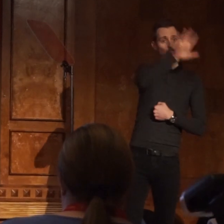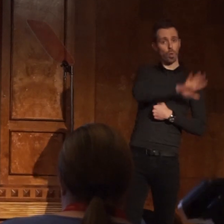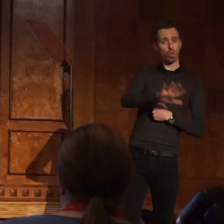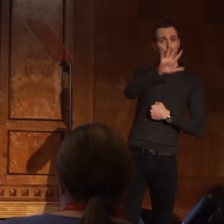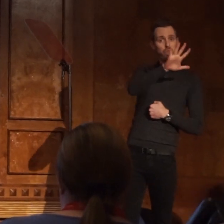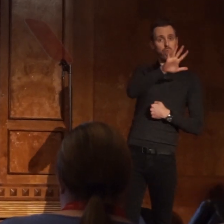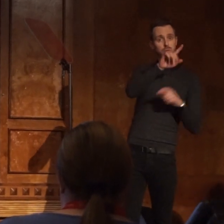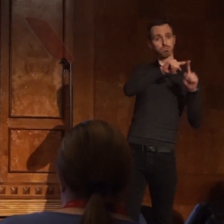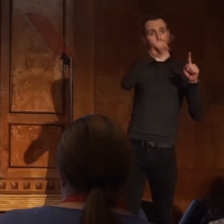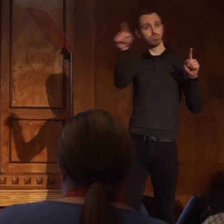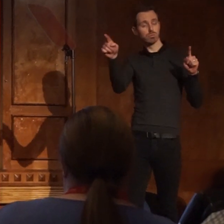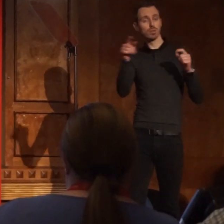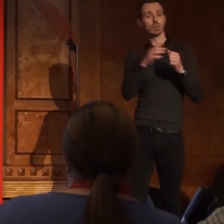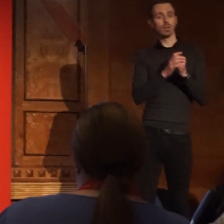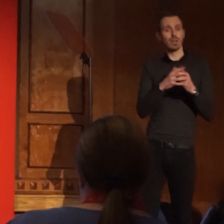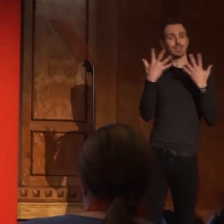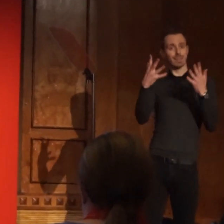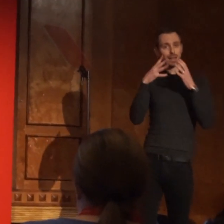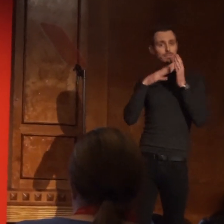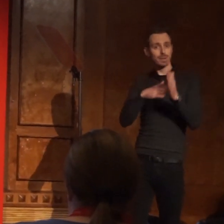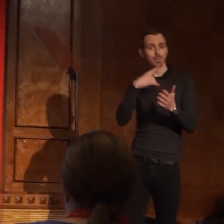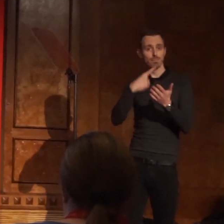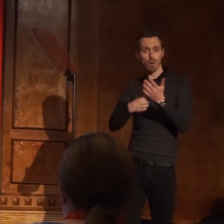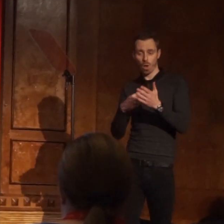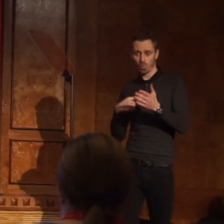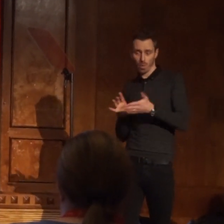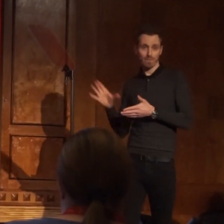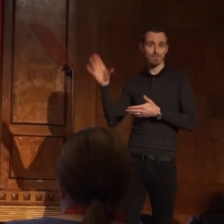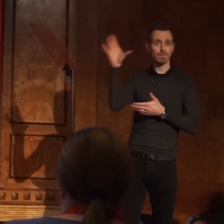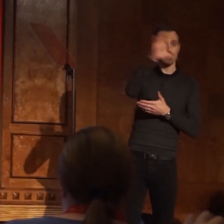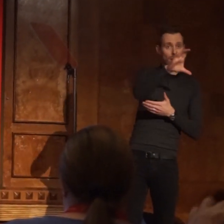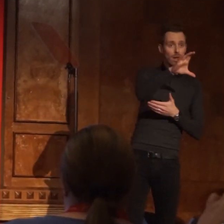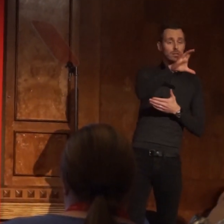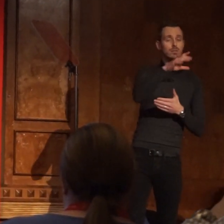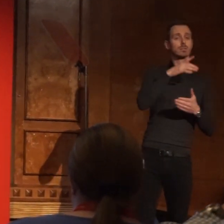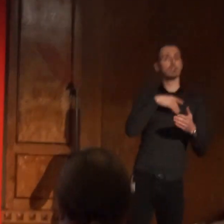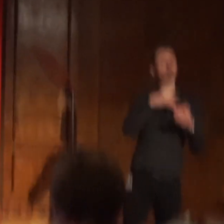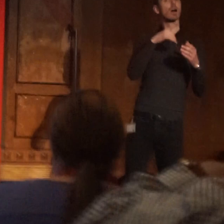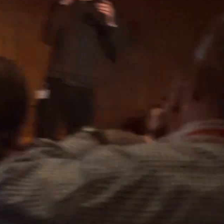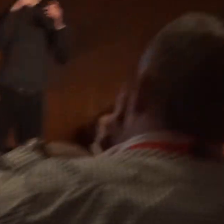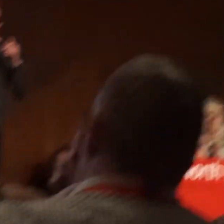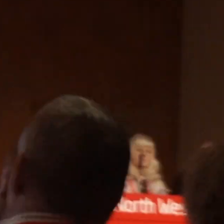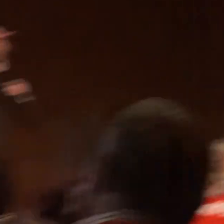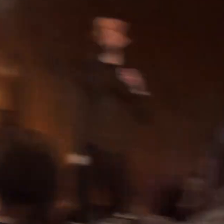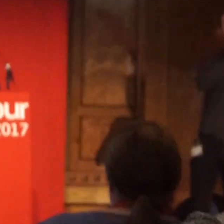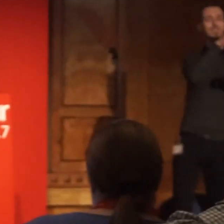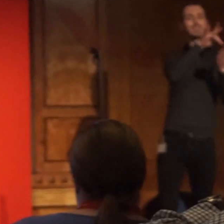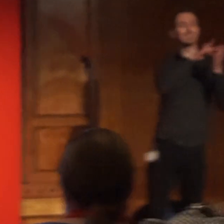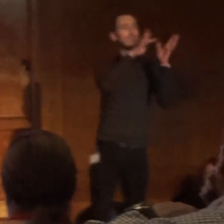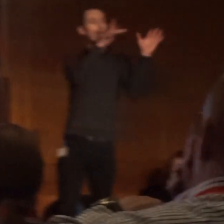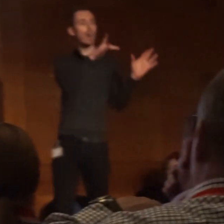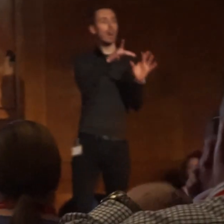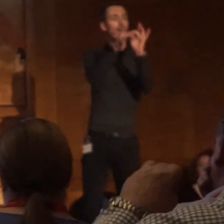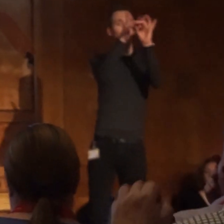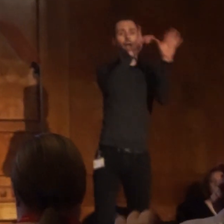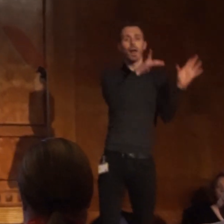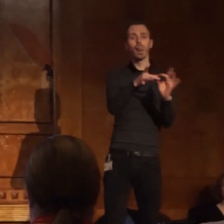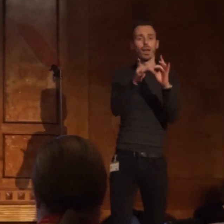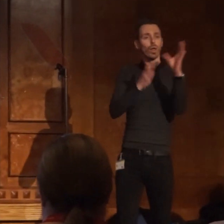funding focused on linking the great northern cities. This will be part of a nationally